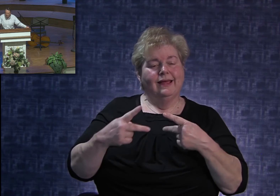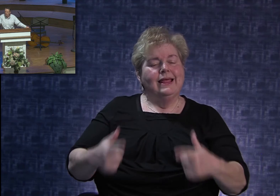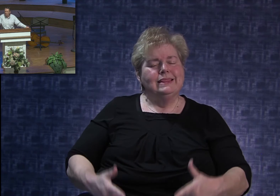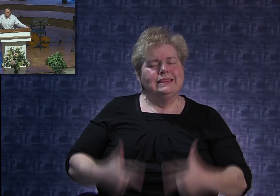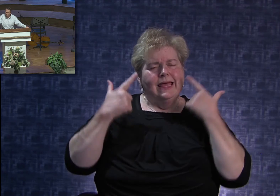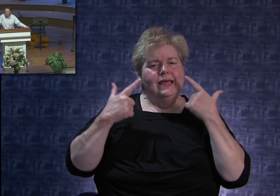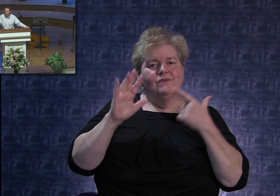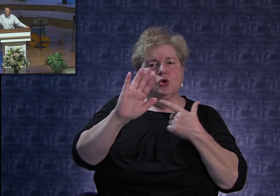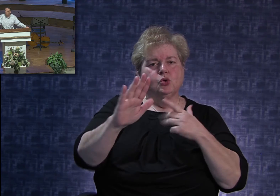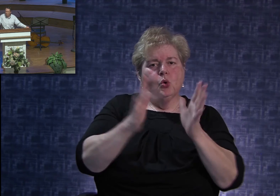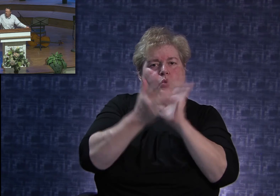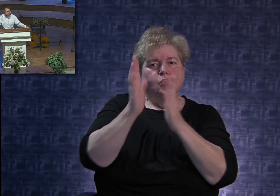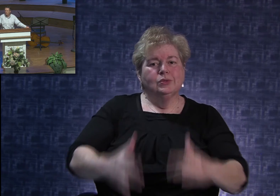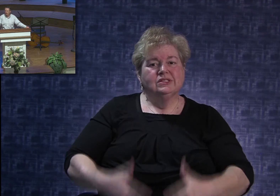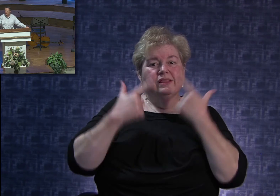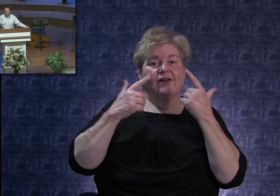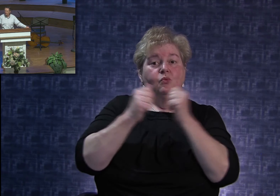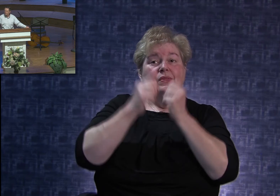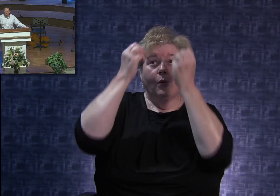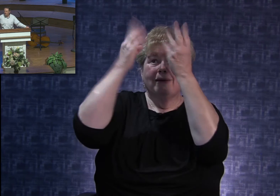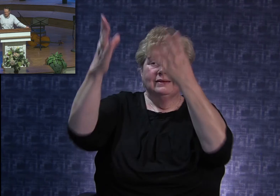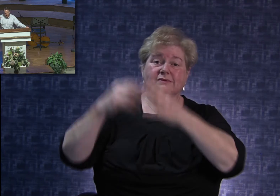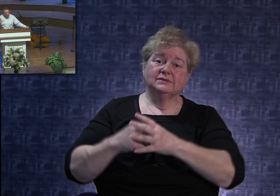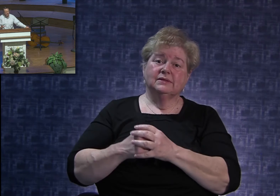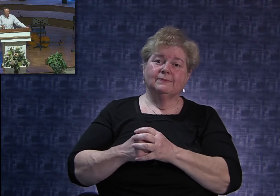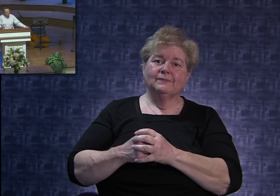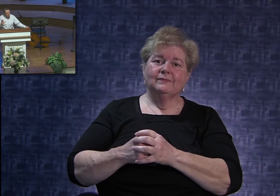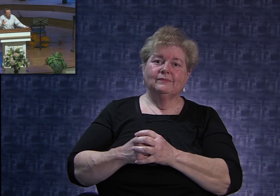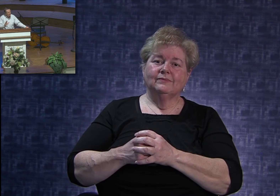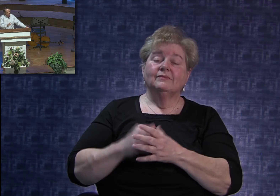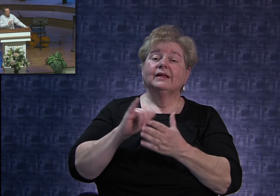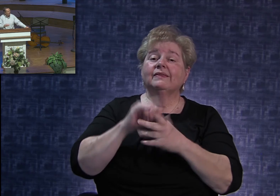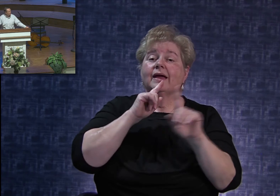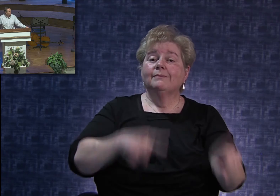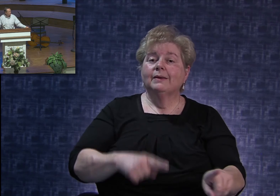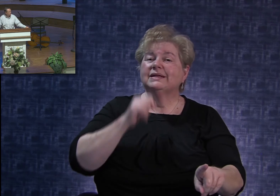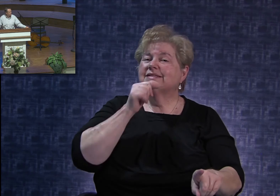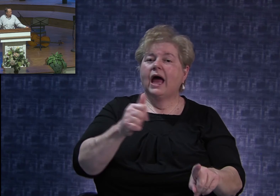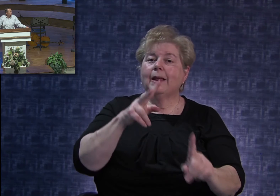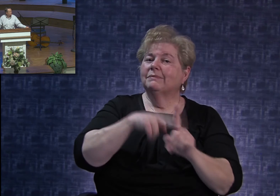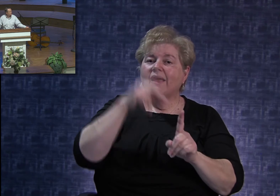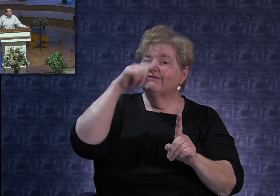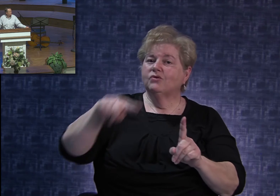their Christian life obediently. By the way, this commandment does not apply to